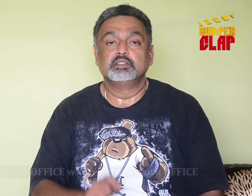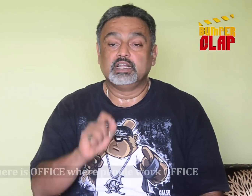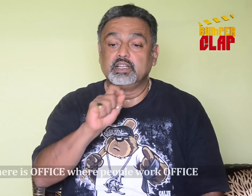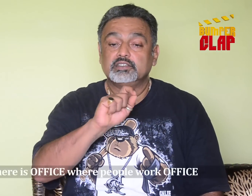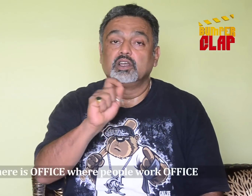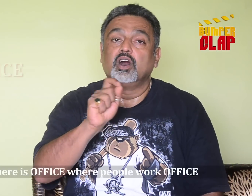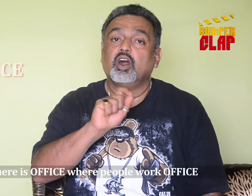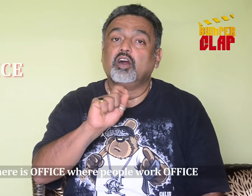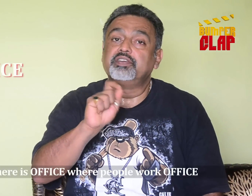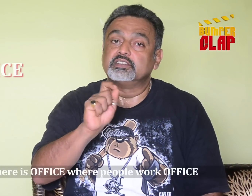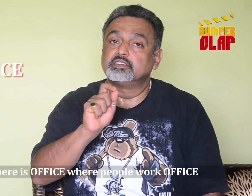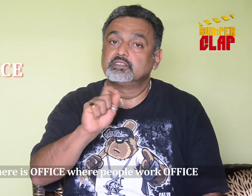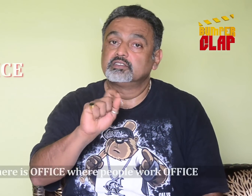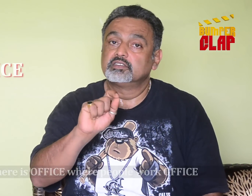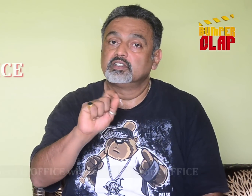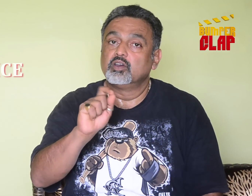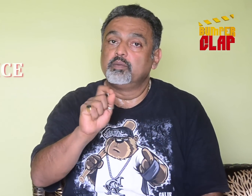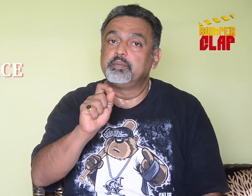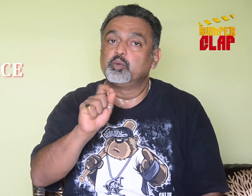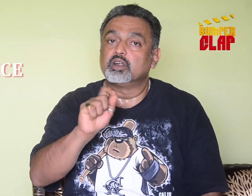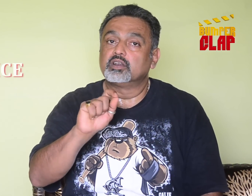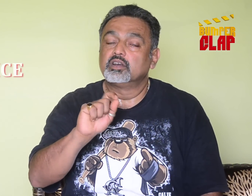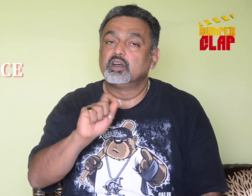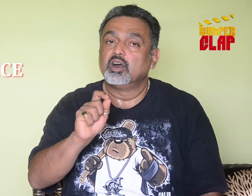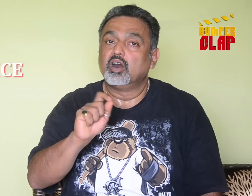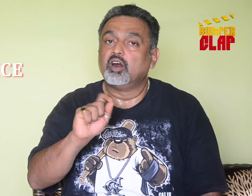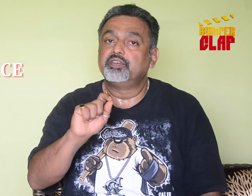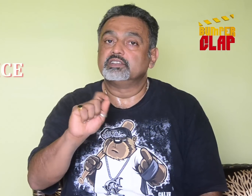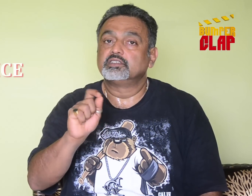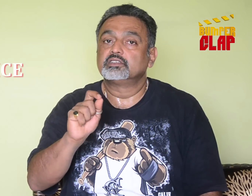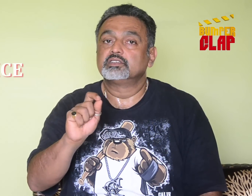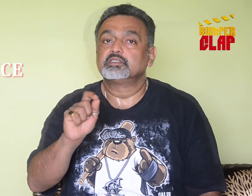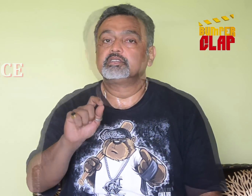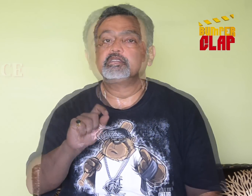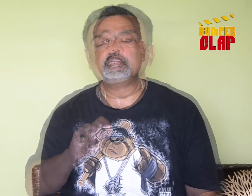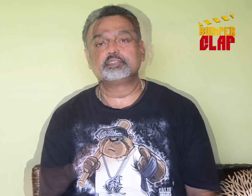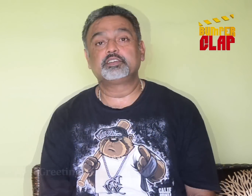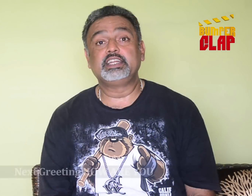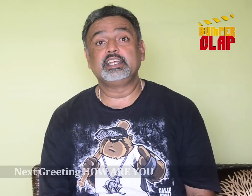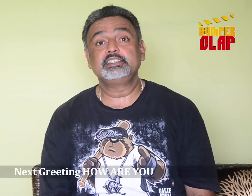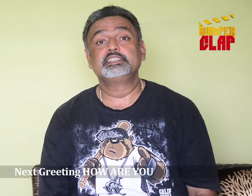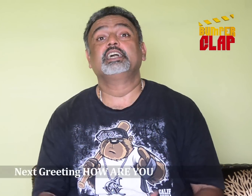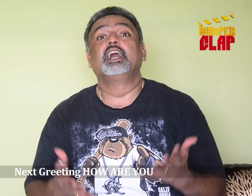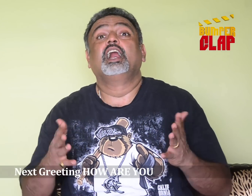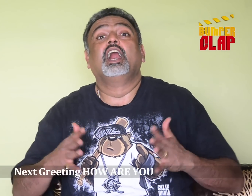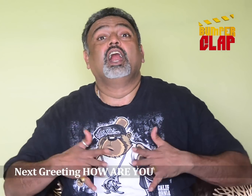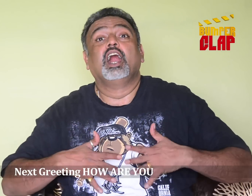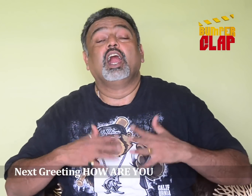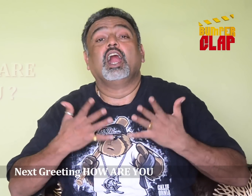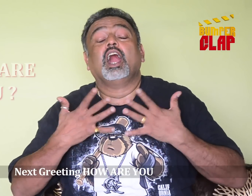Then there is office, where people work, office. Next is the greeting,